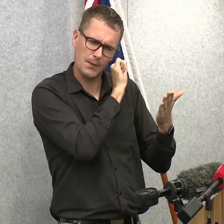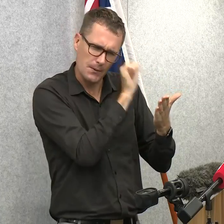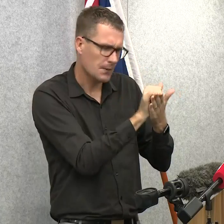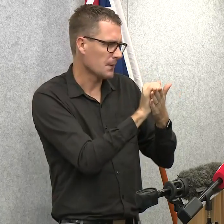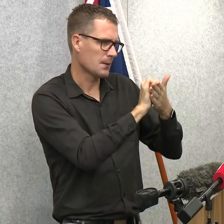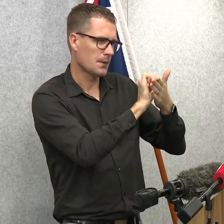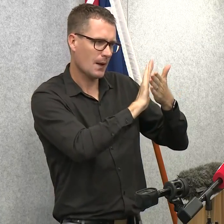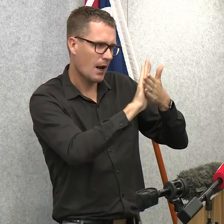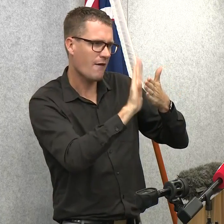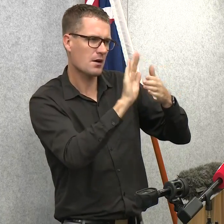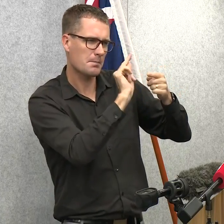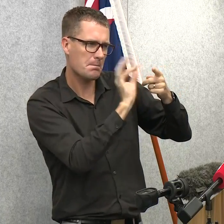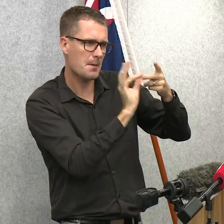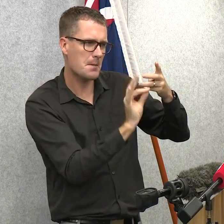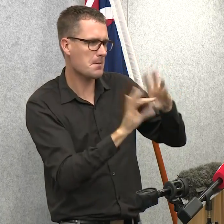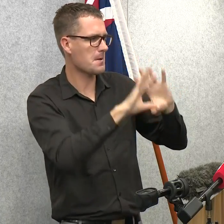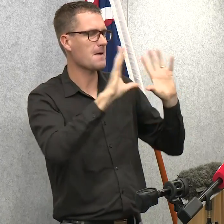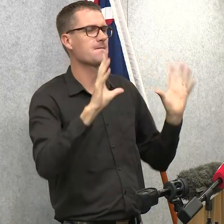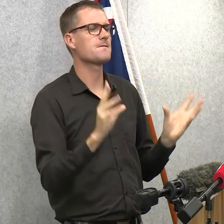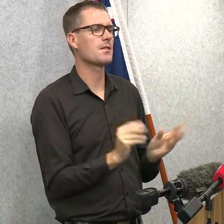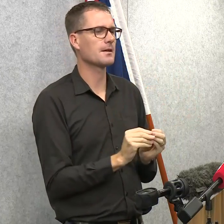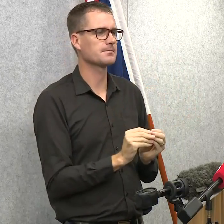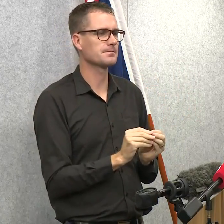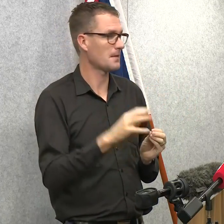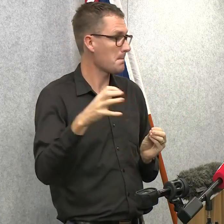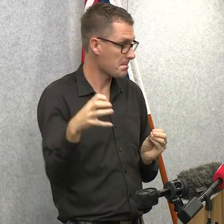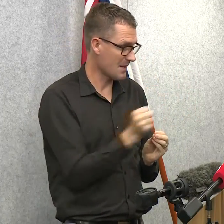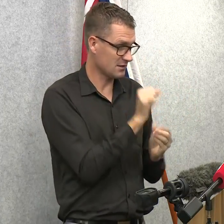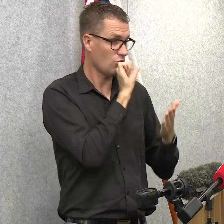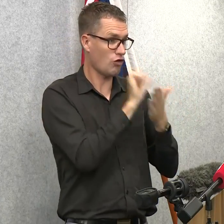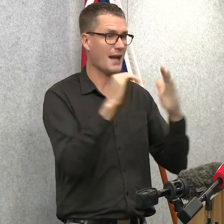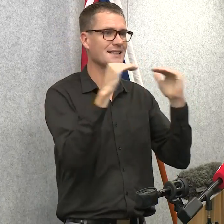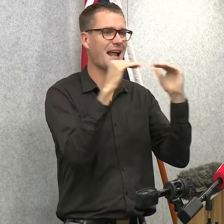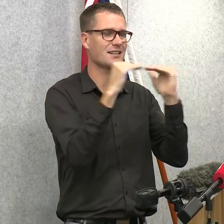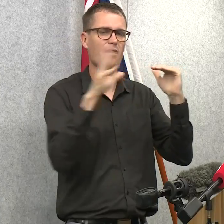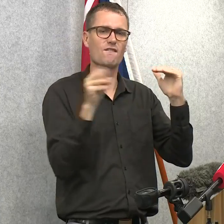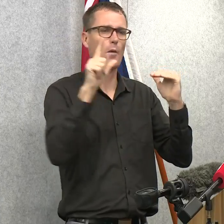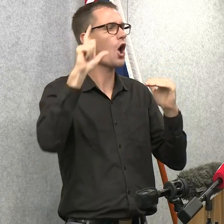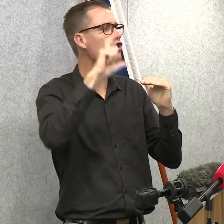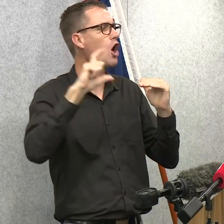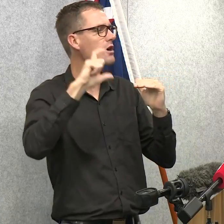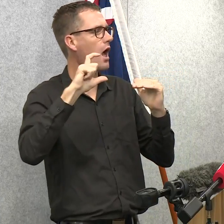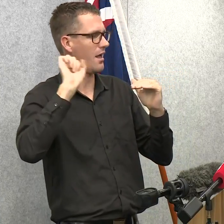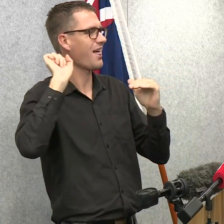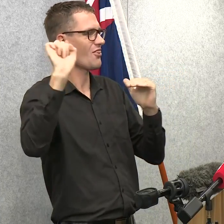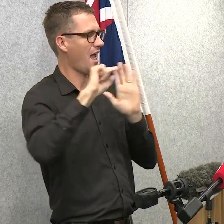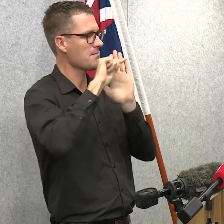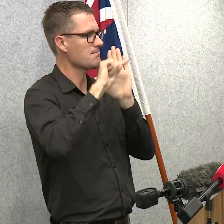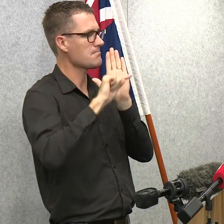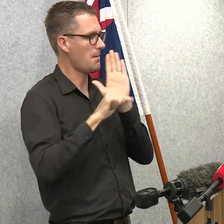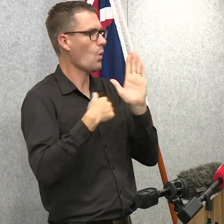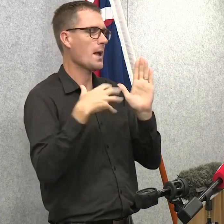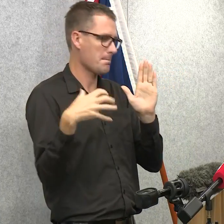must be to the standard required for a coroner, part of our process, and we